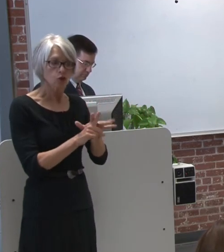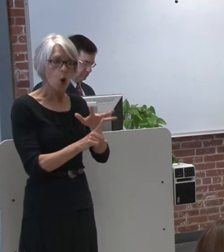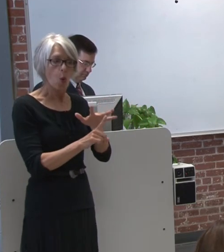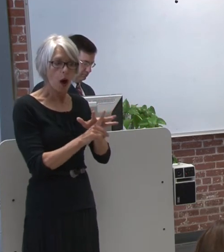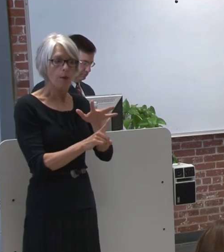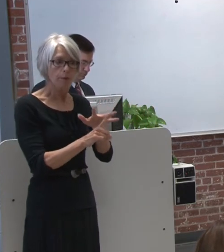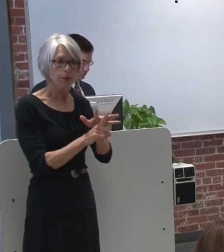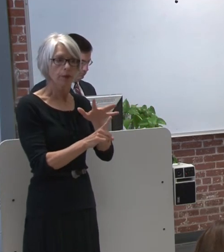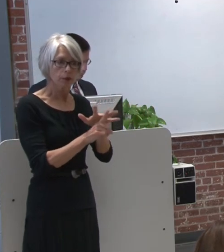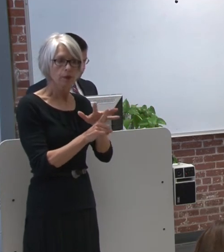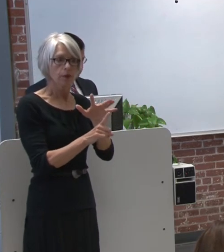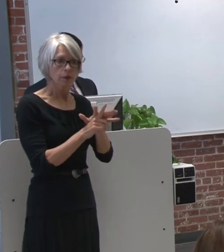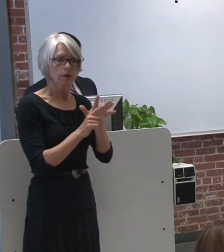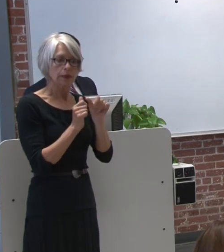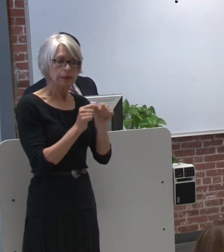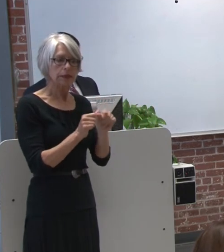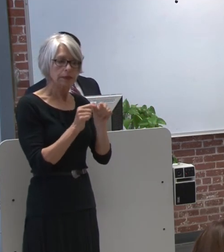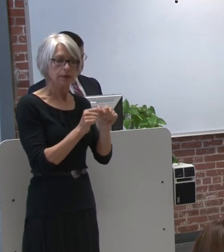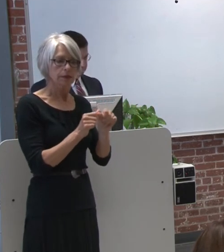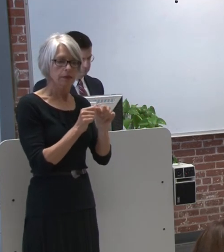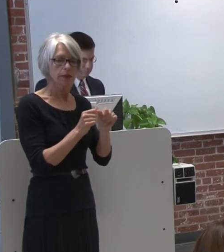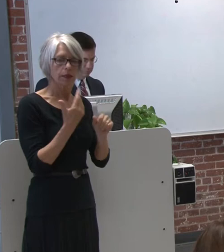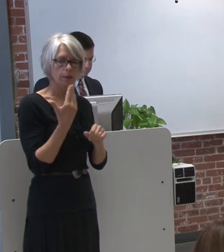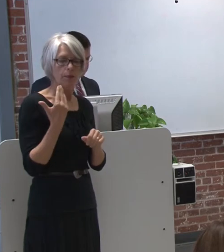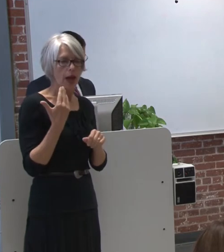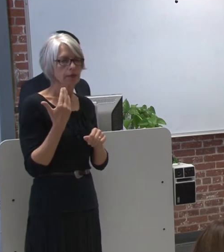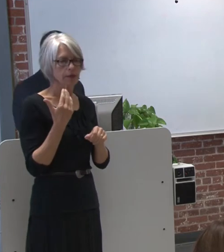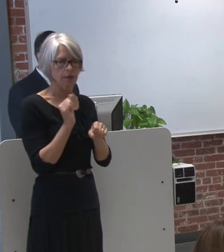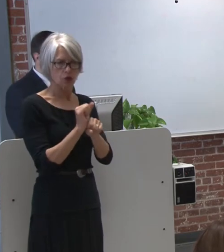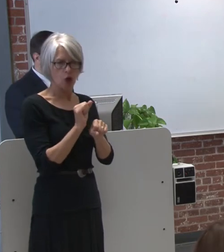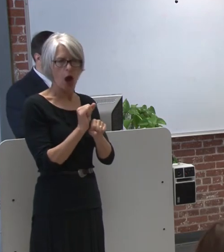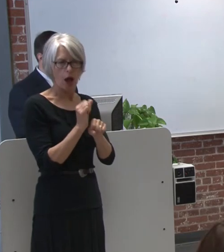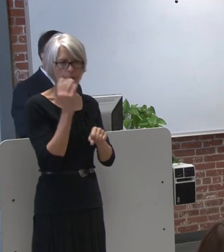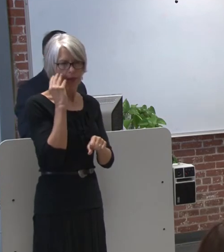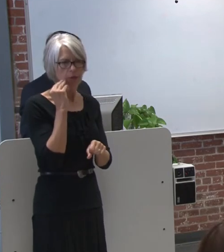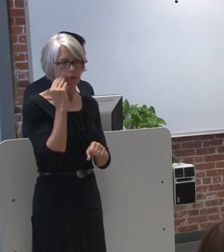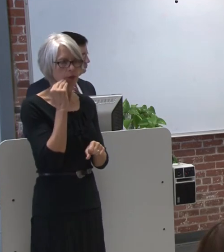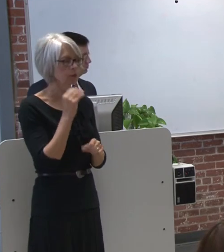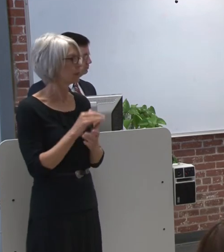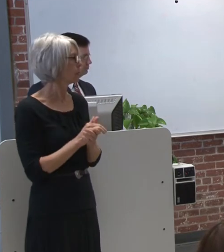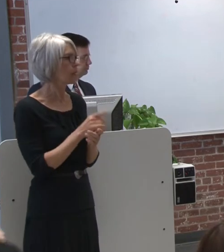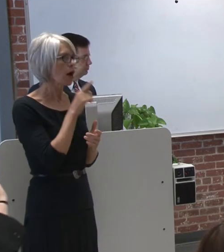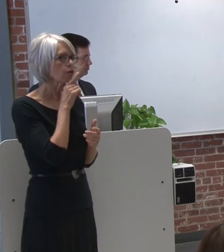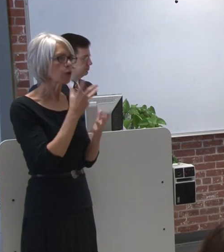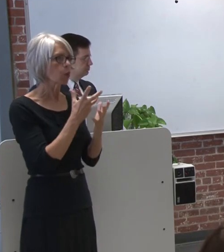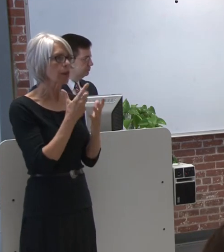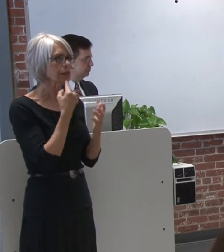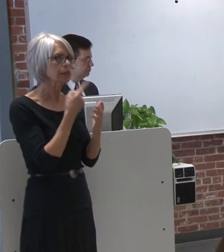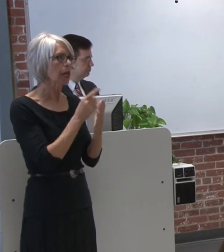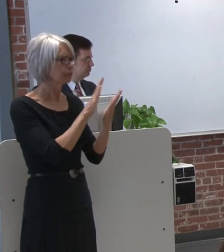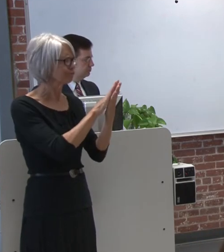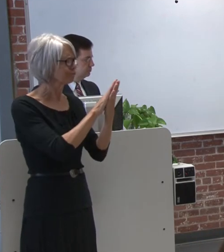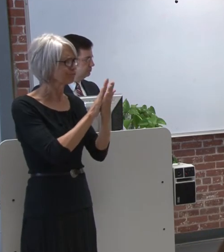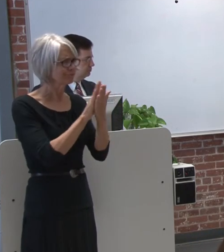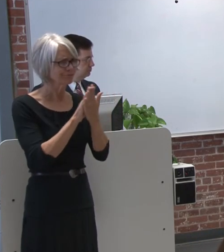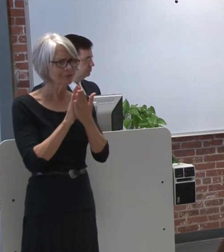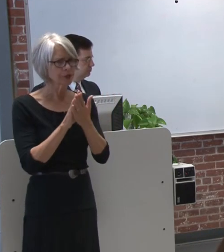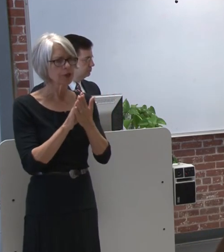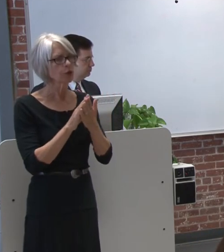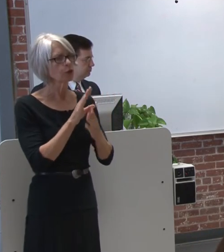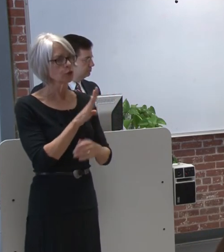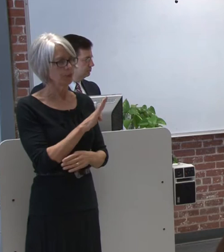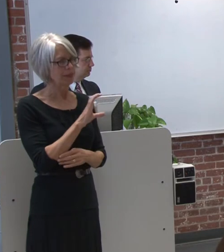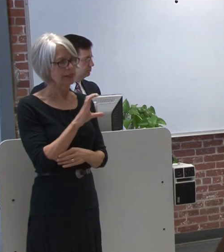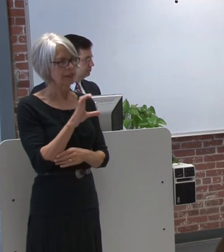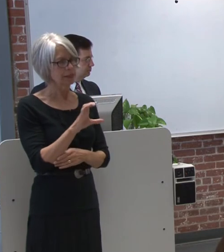know, consistency in past employment experiences. But I really want to applaud BCC and the grant team